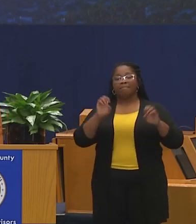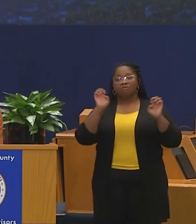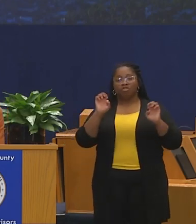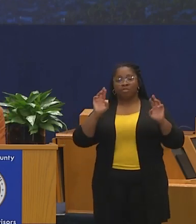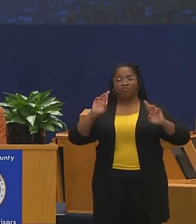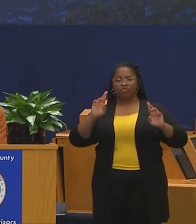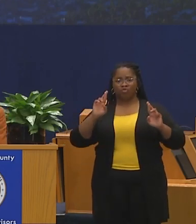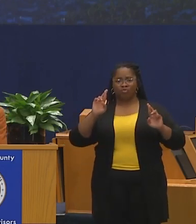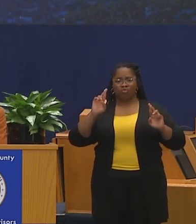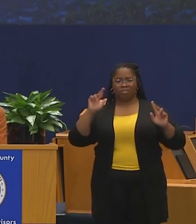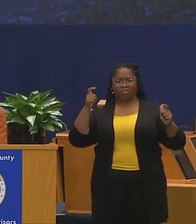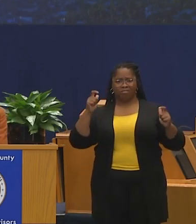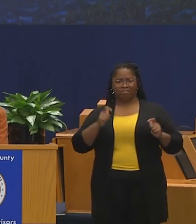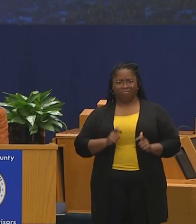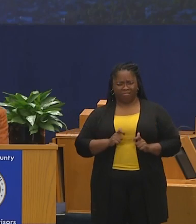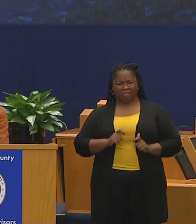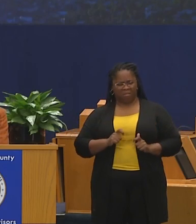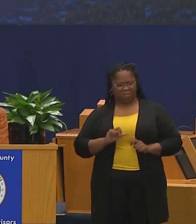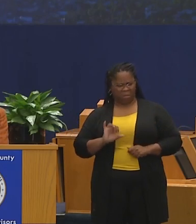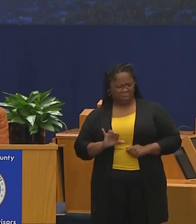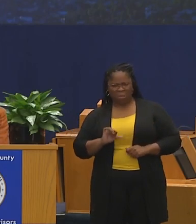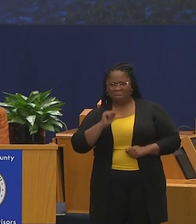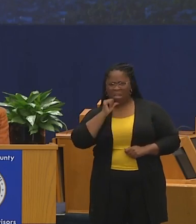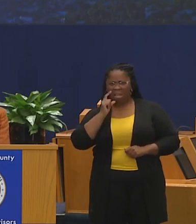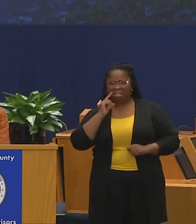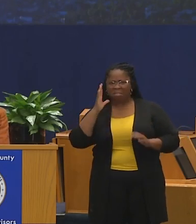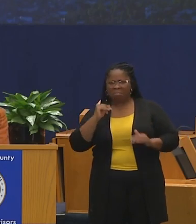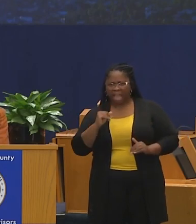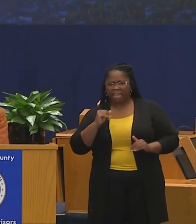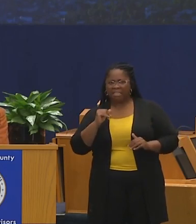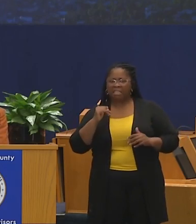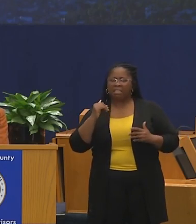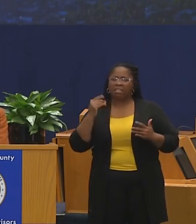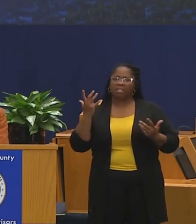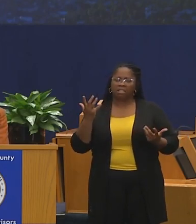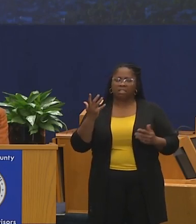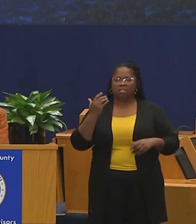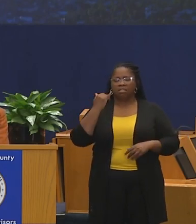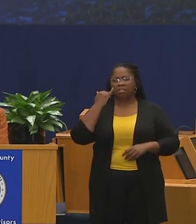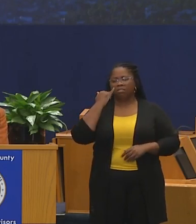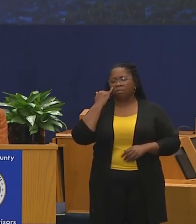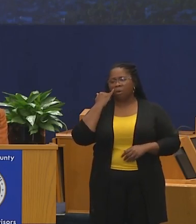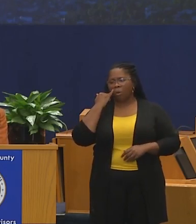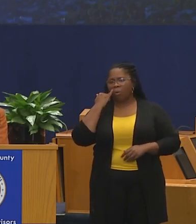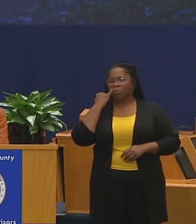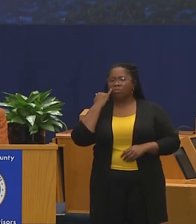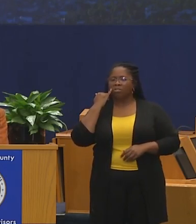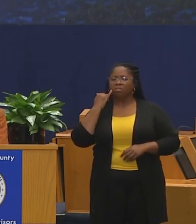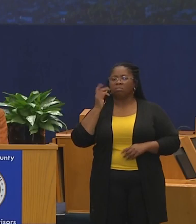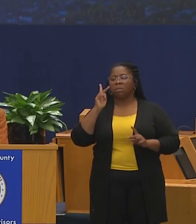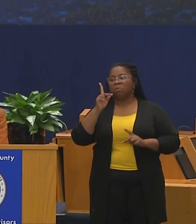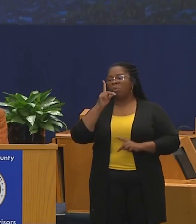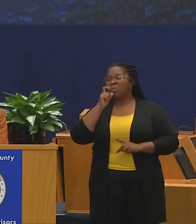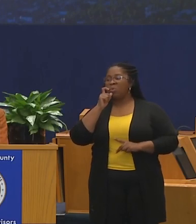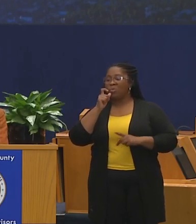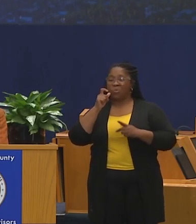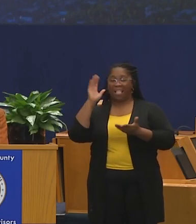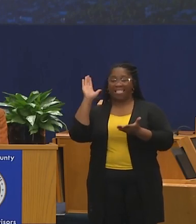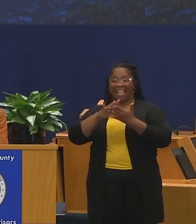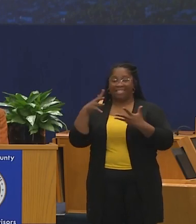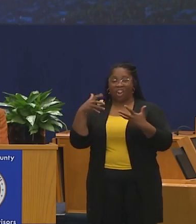is a little bit beyond what we might anticipate if it was just from the reduction in unnecessary use or car accidents